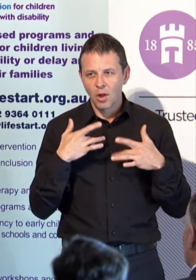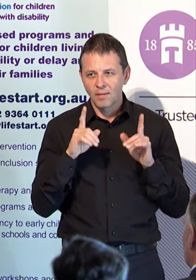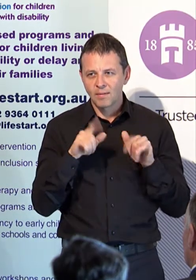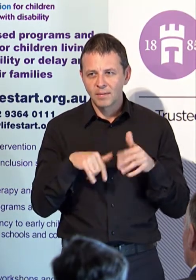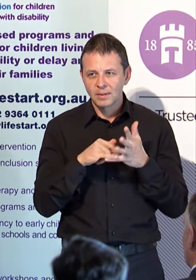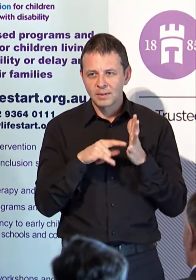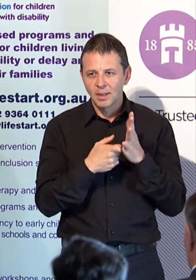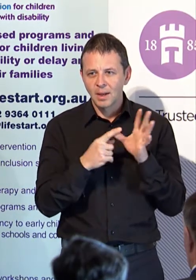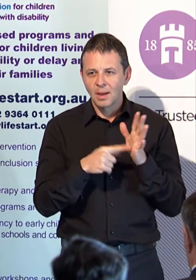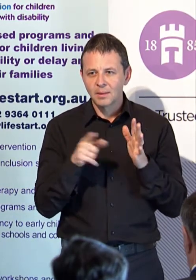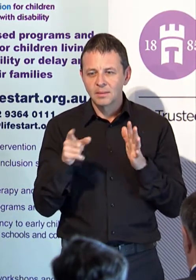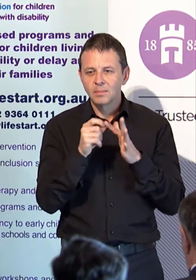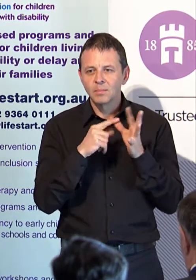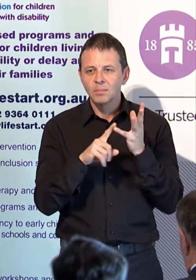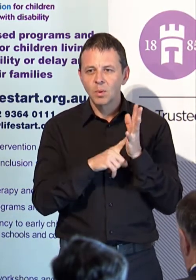As Paul mentioned,